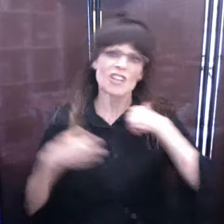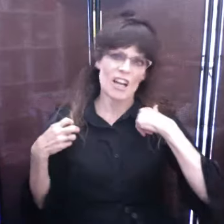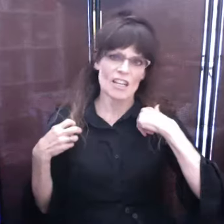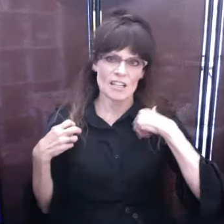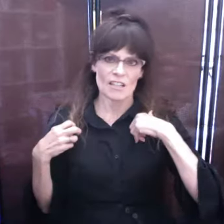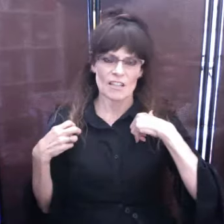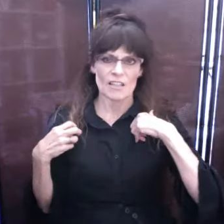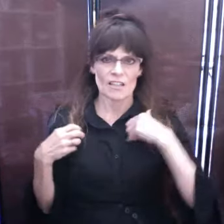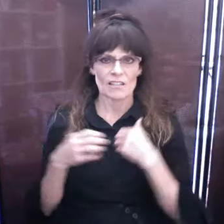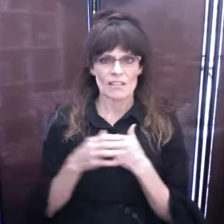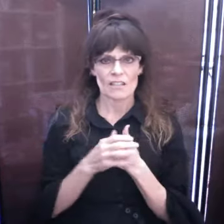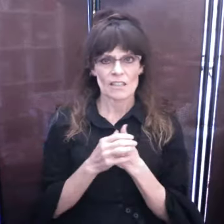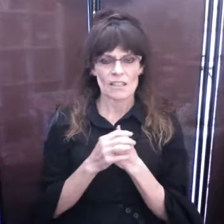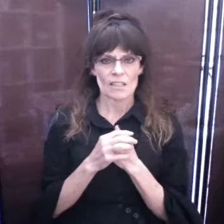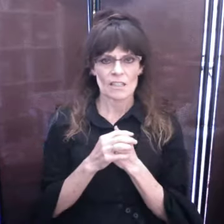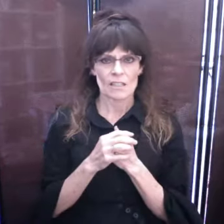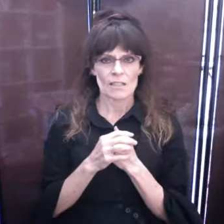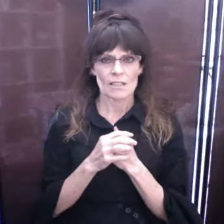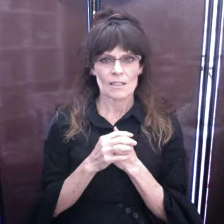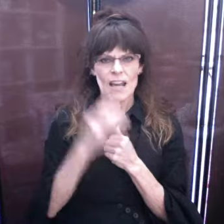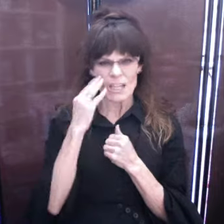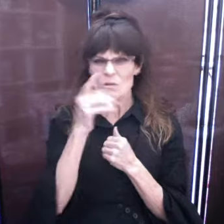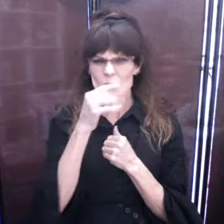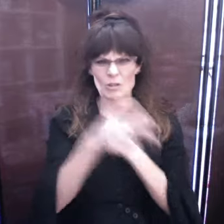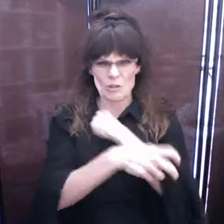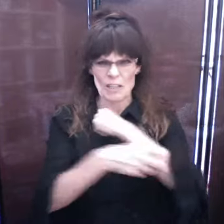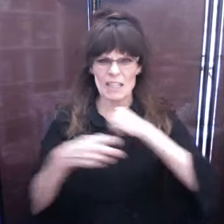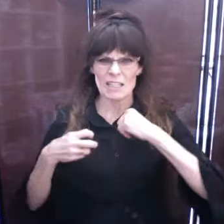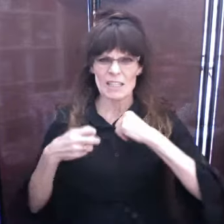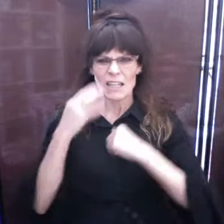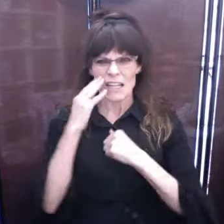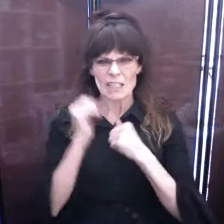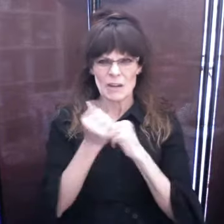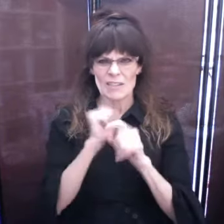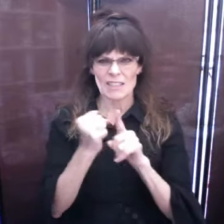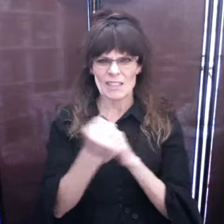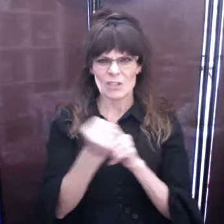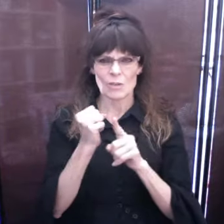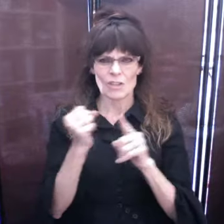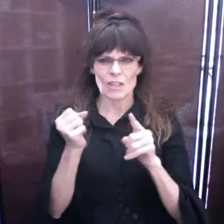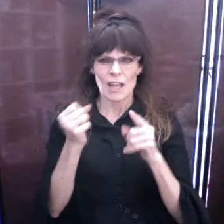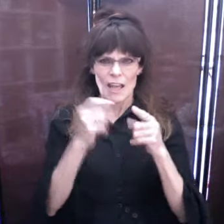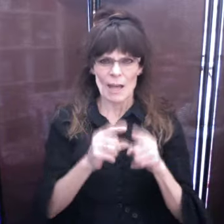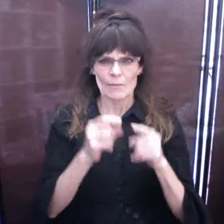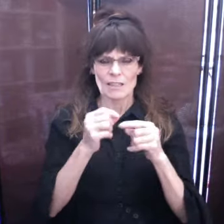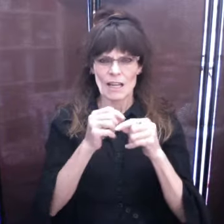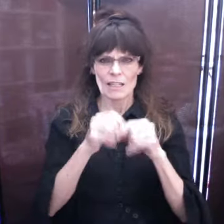right? I knew who took it, and I know how the situation came about that I lost all those things. I was raided by the